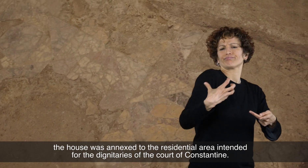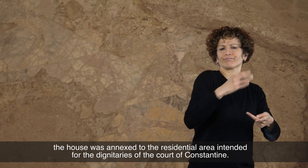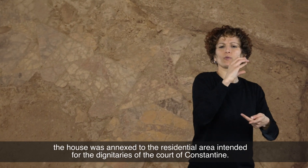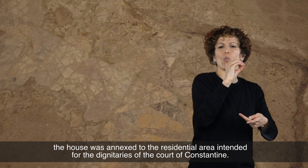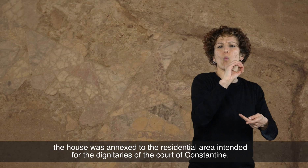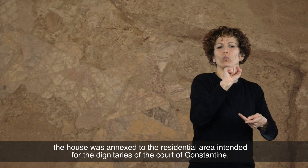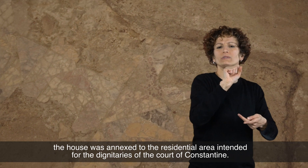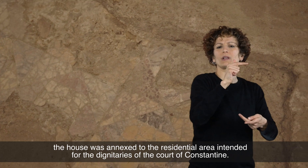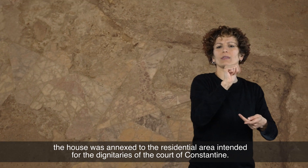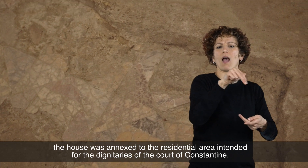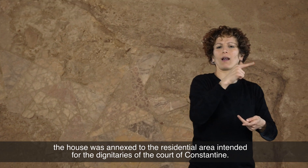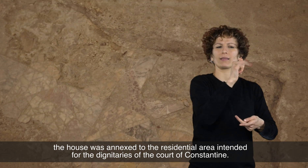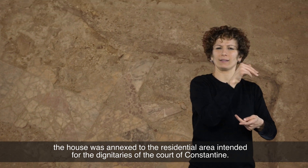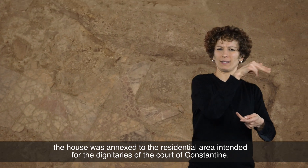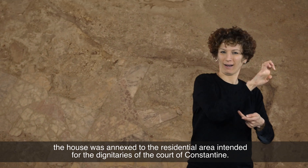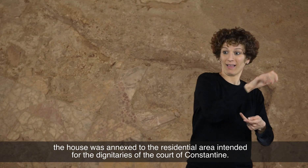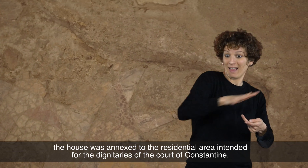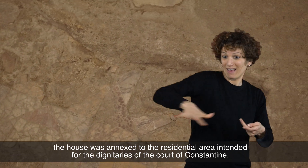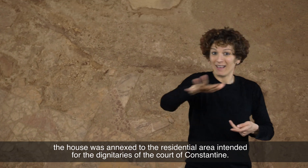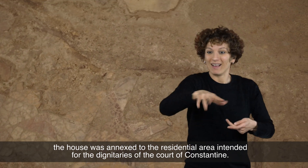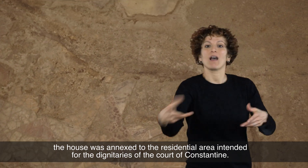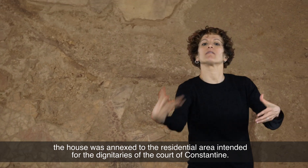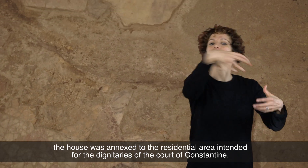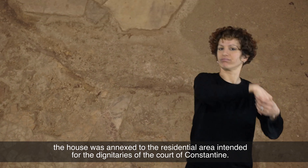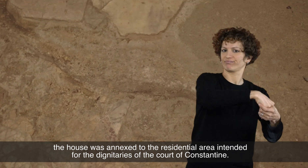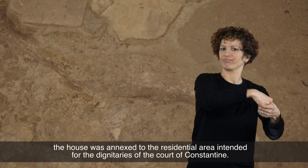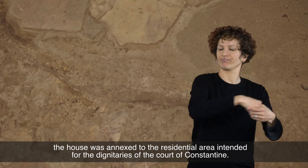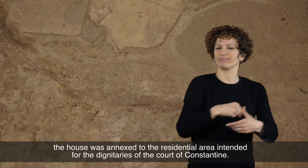the dignitaries of the court of Constantine.